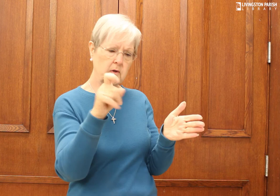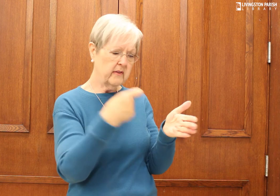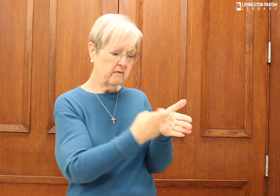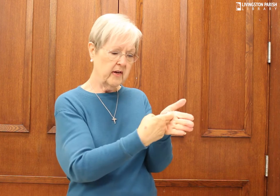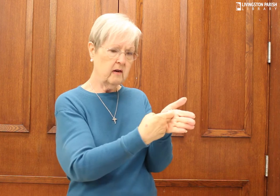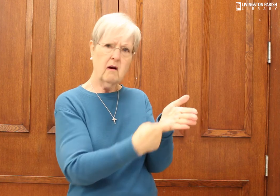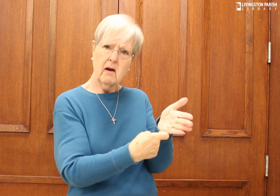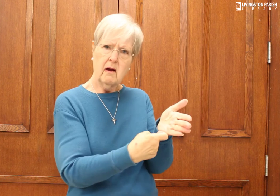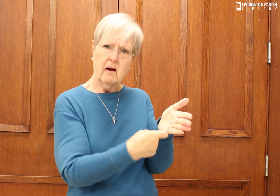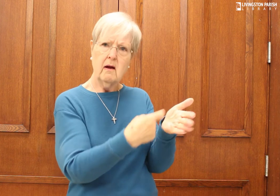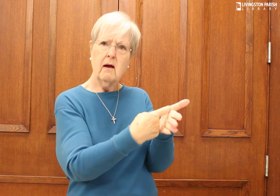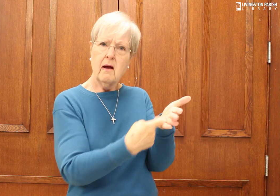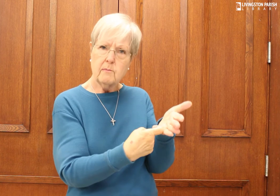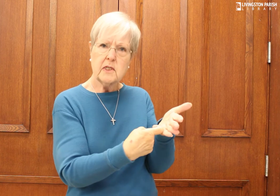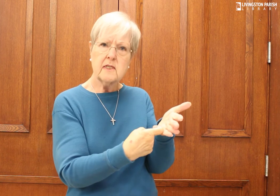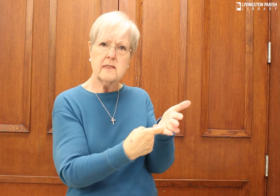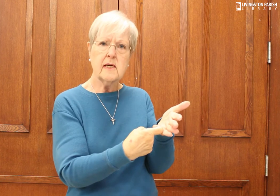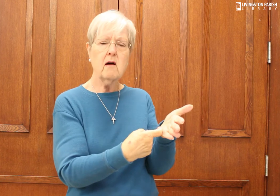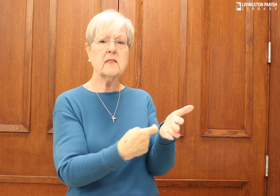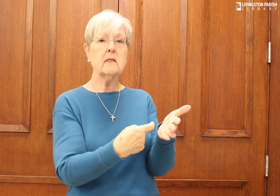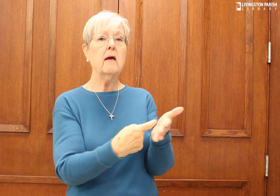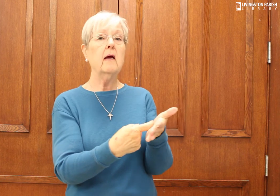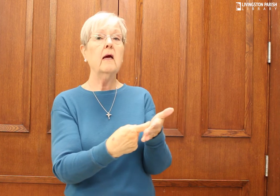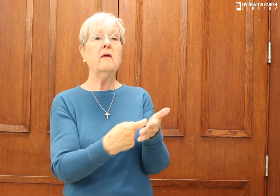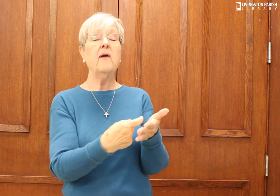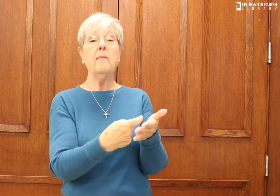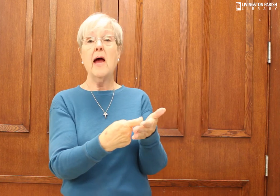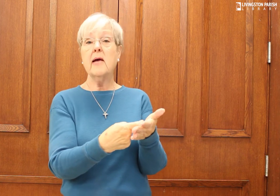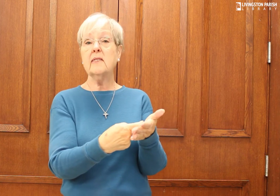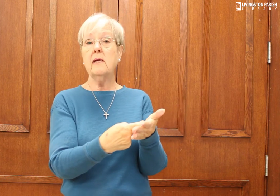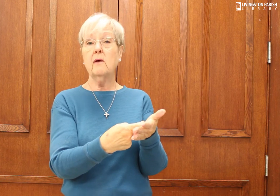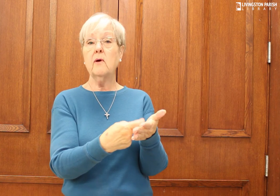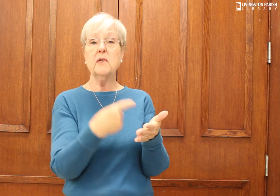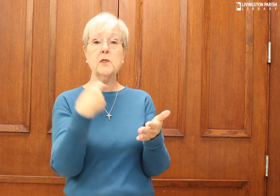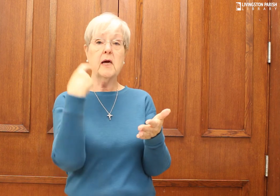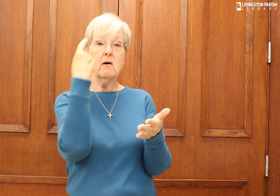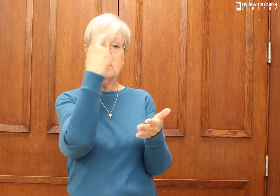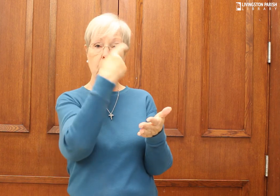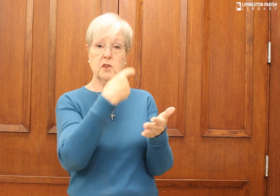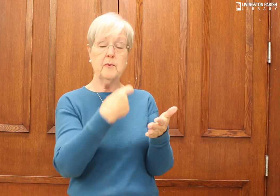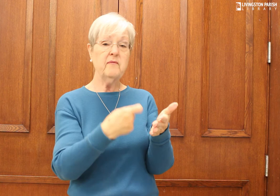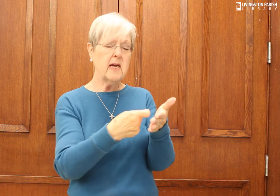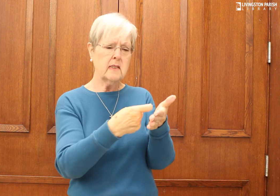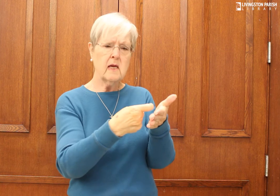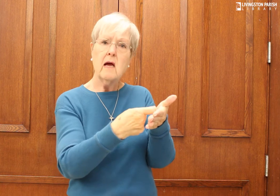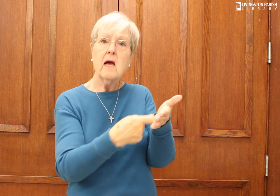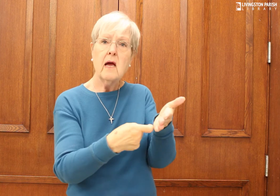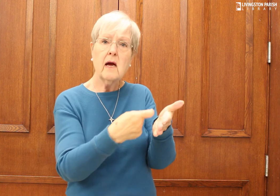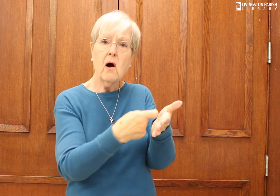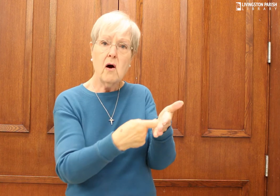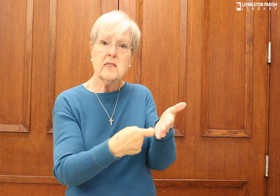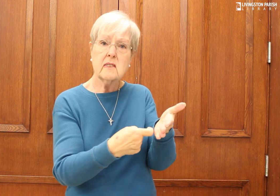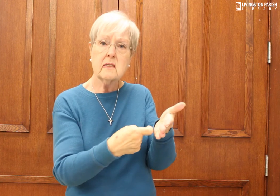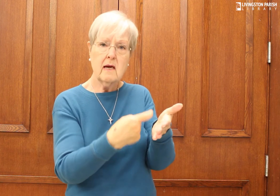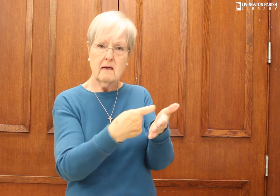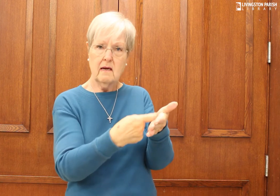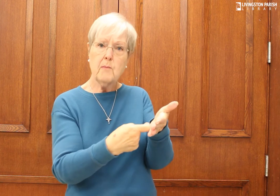that finger. How much does it cost? If I'm asking you how much it costs, watch my face. It costs how